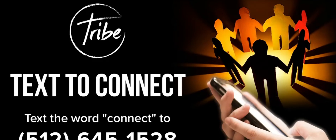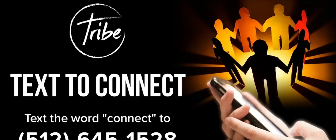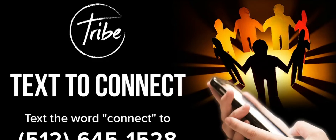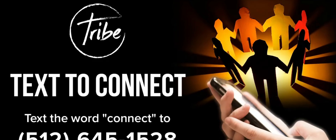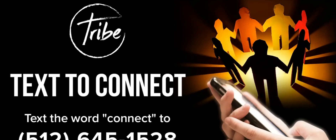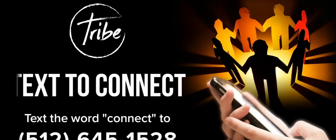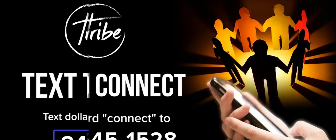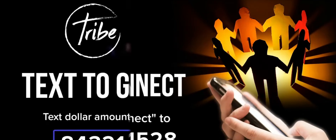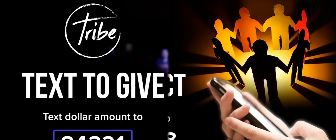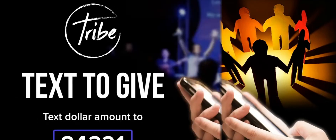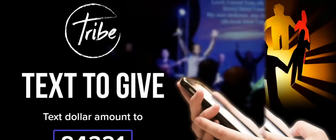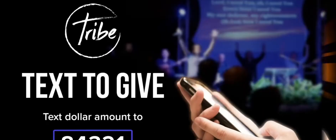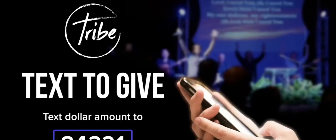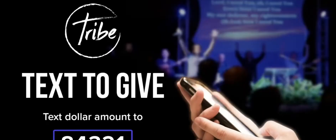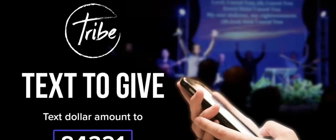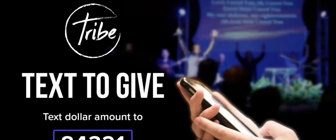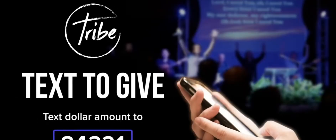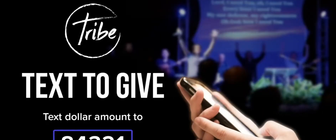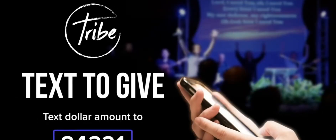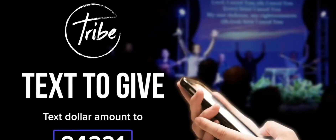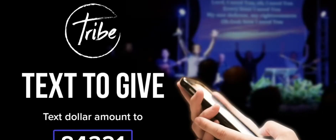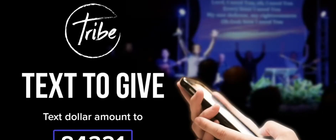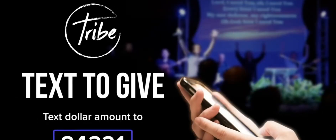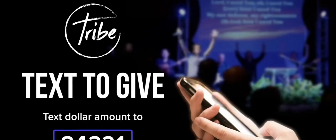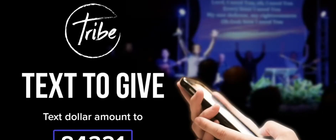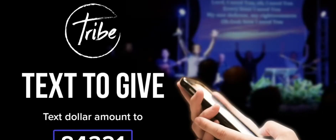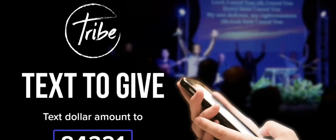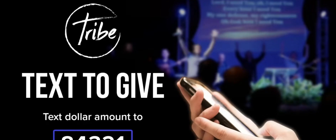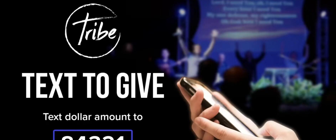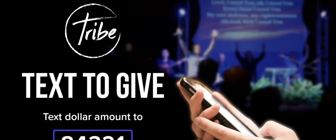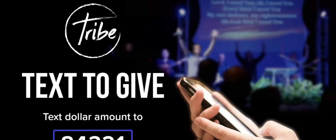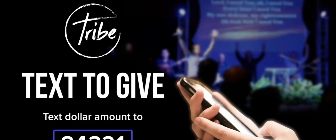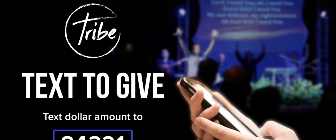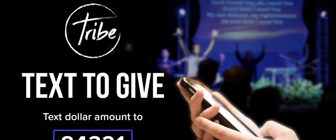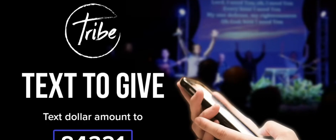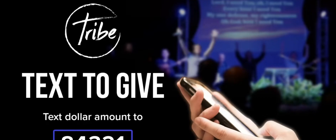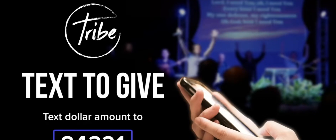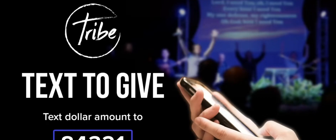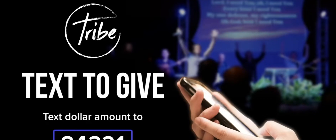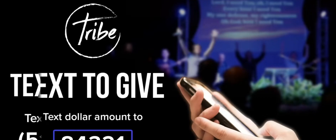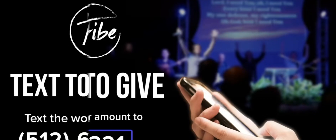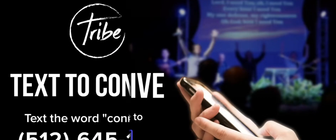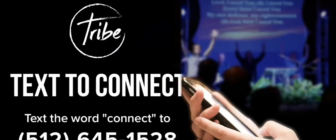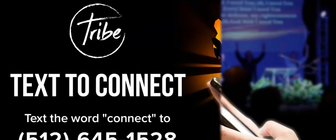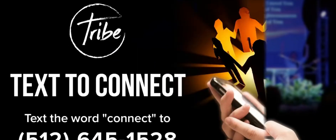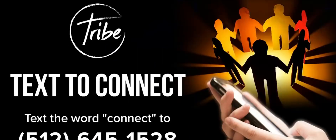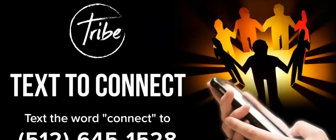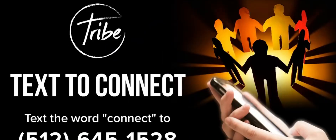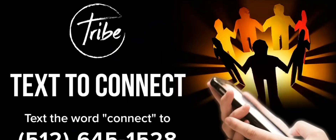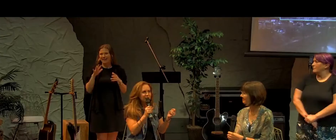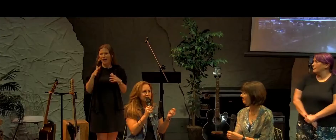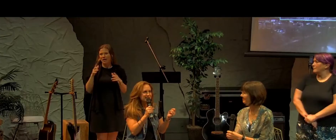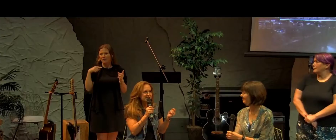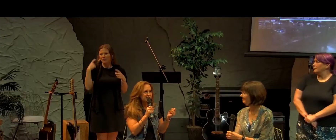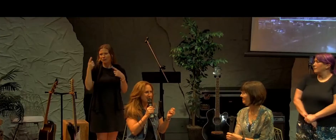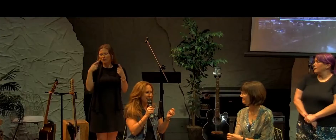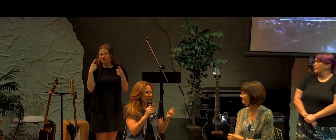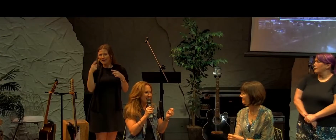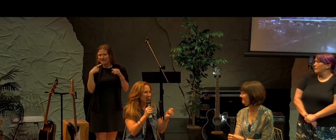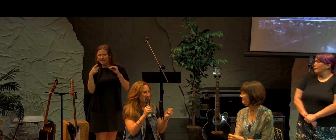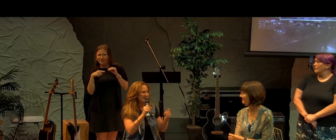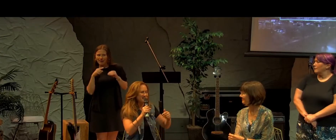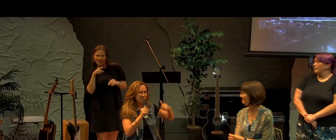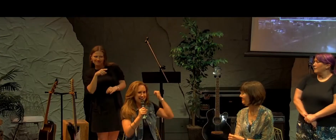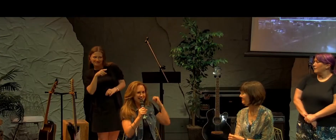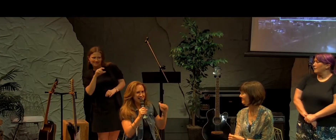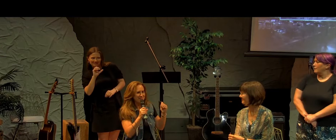they had come to Los Angeles for a conference, and I was already kind of crazy about Christian Ray.